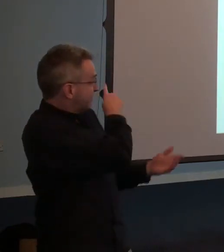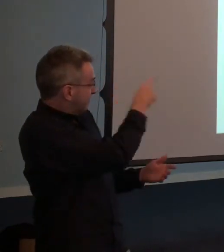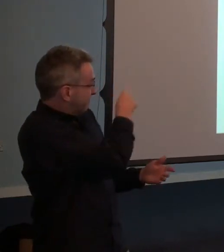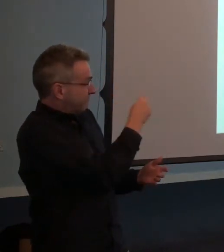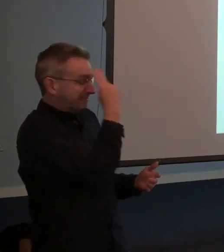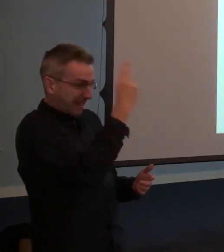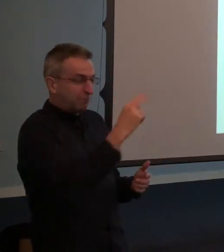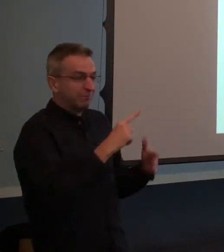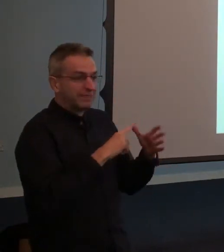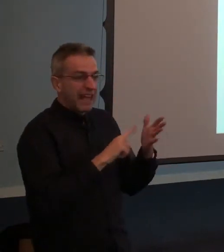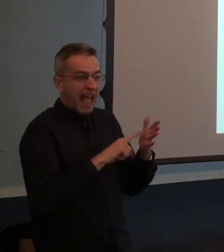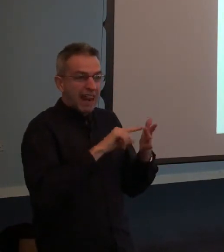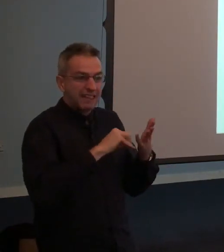of people, and I've mentioned them there.